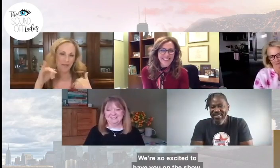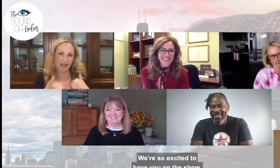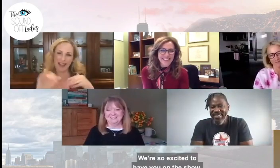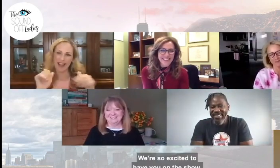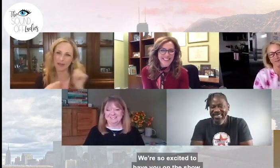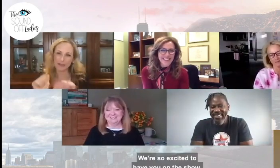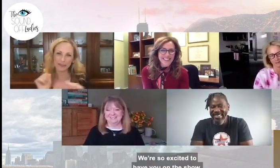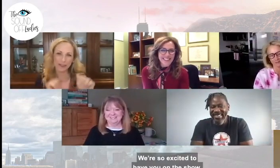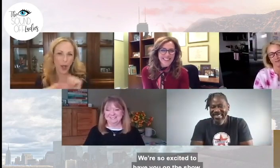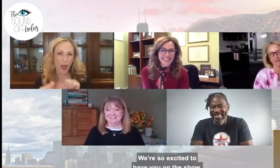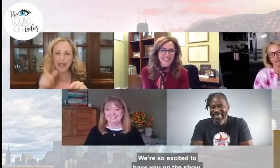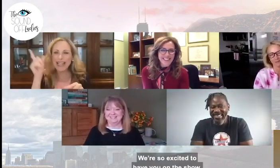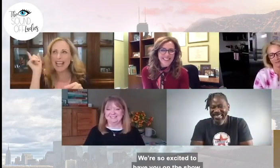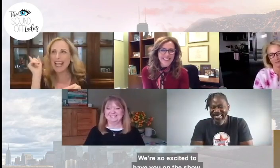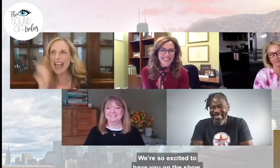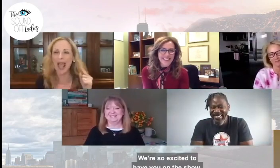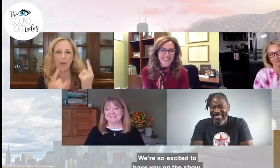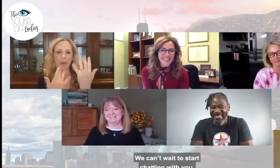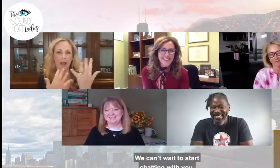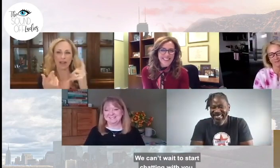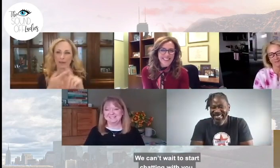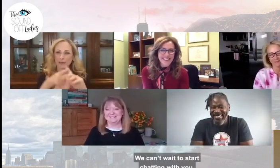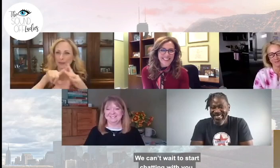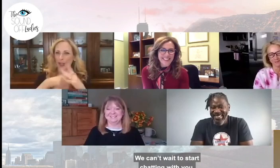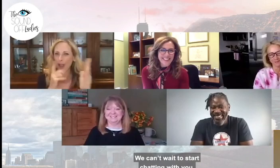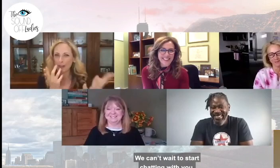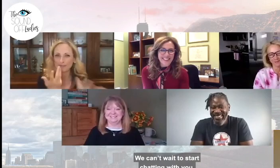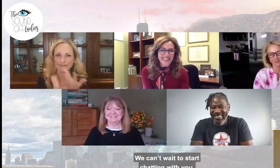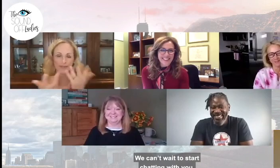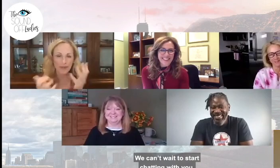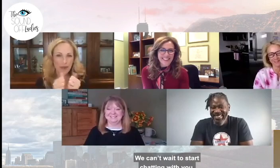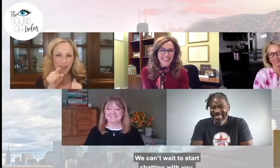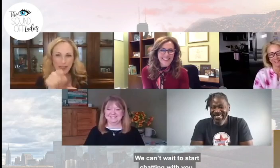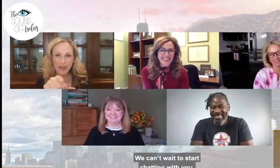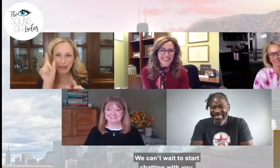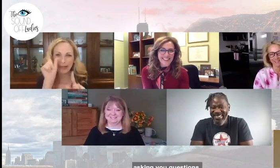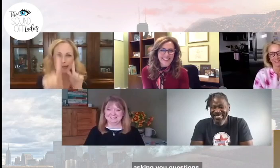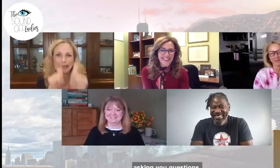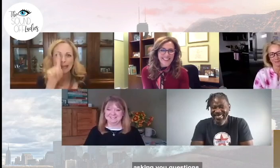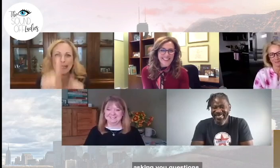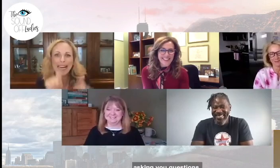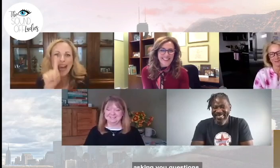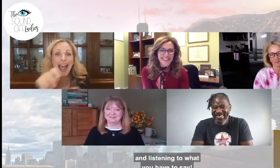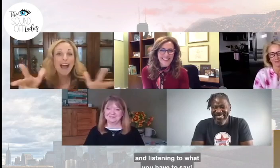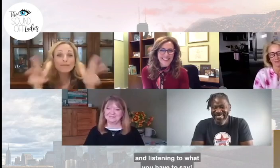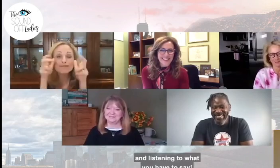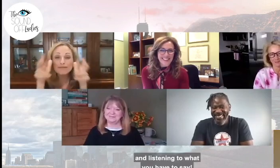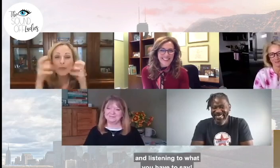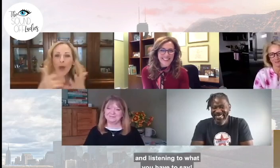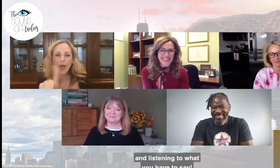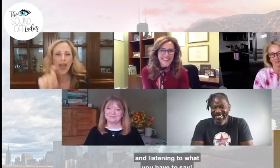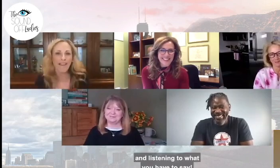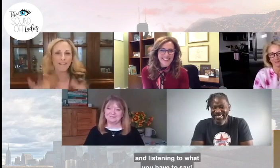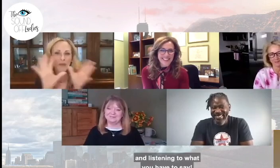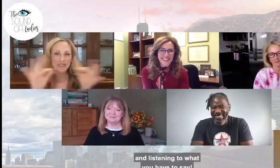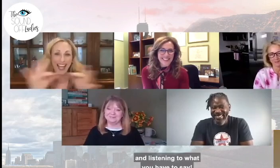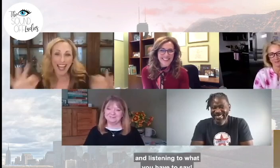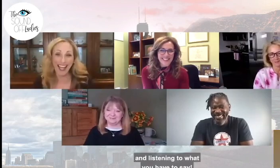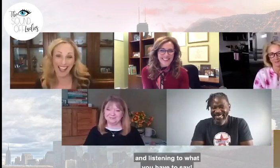We're so excited to have you on our show today. We can't wait to start talking with you and asking new questions